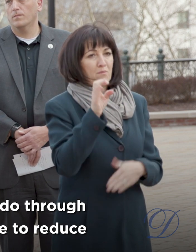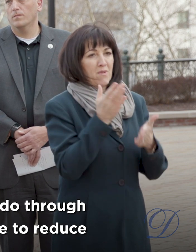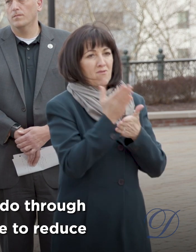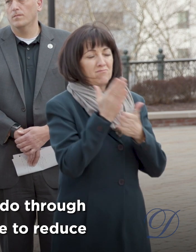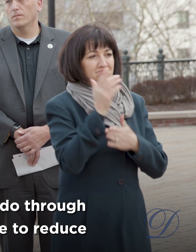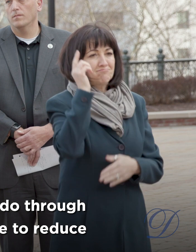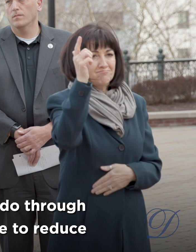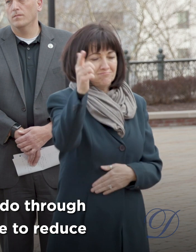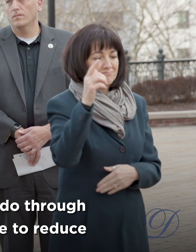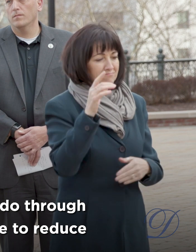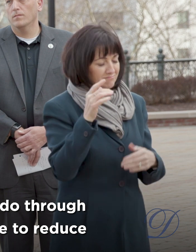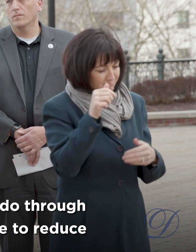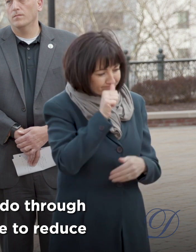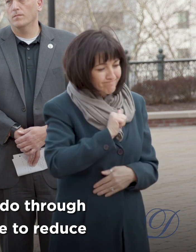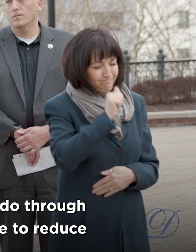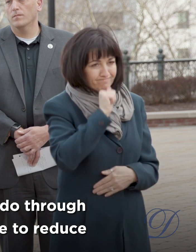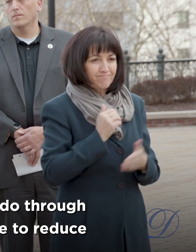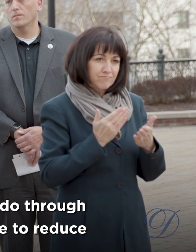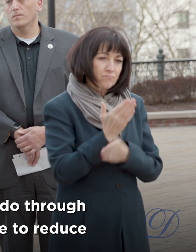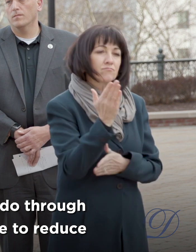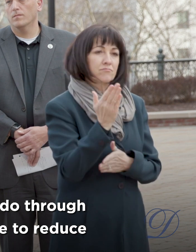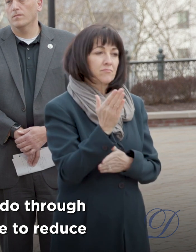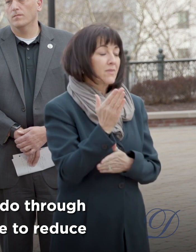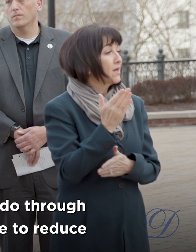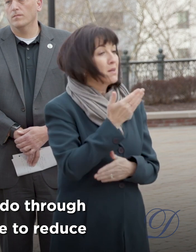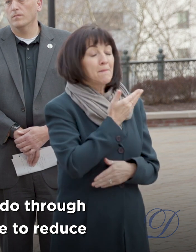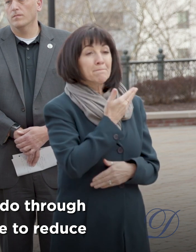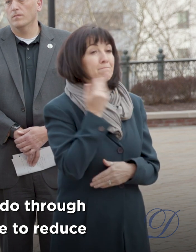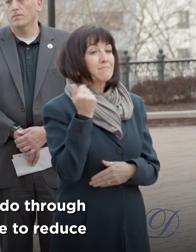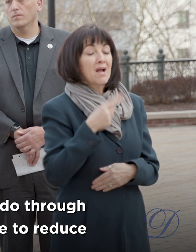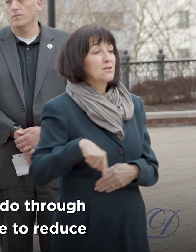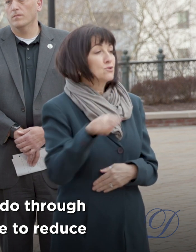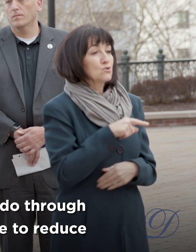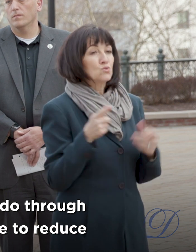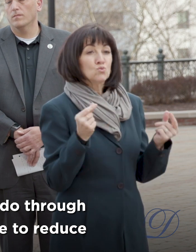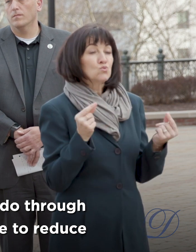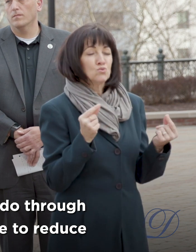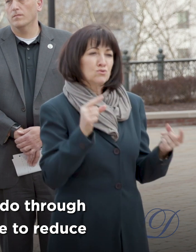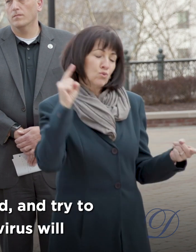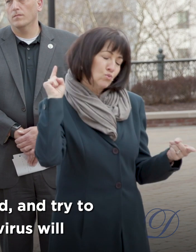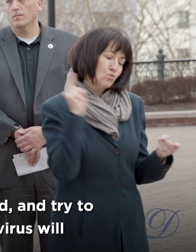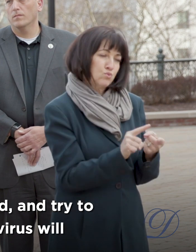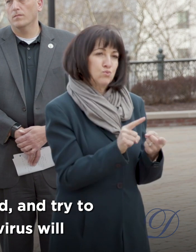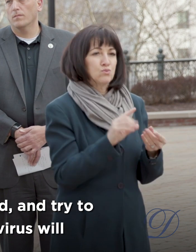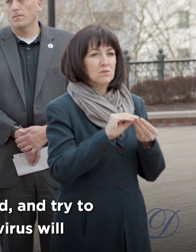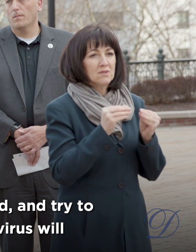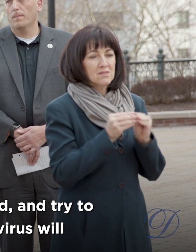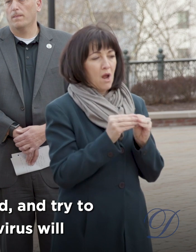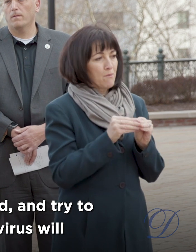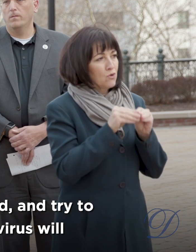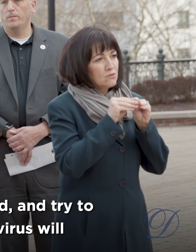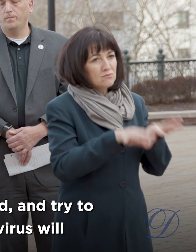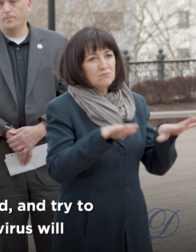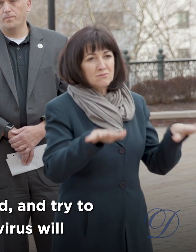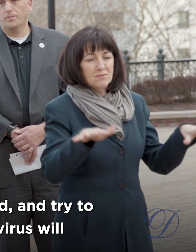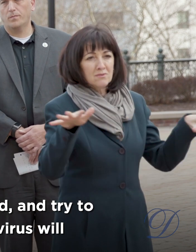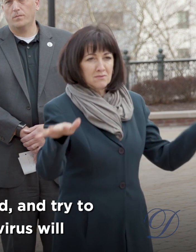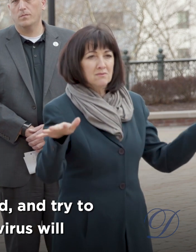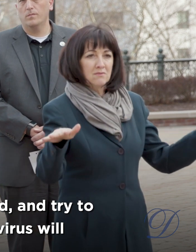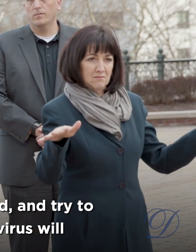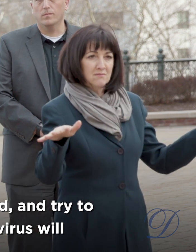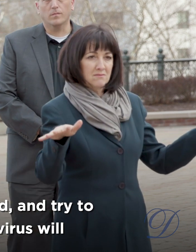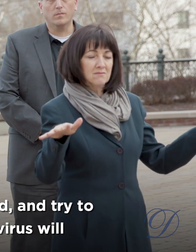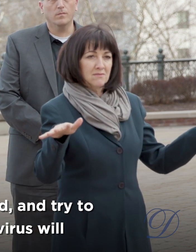do through this crisis is to flatten the curve, to reduce the spread now on the front